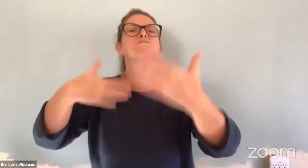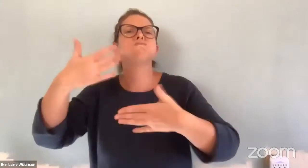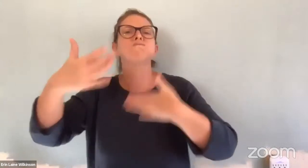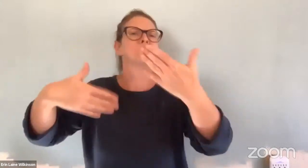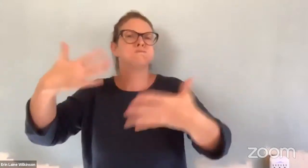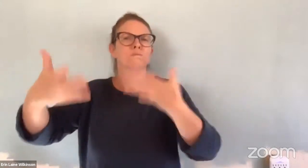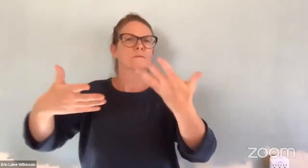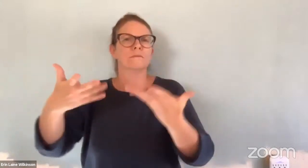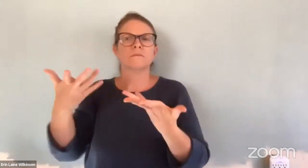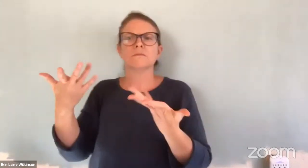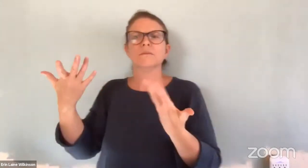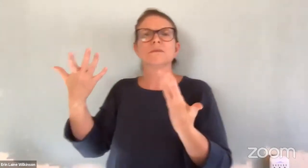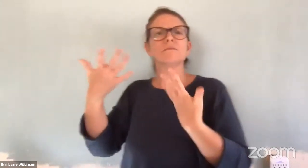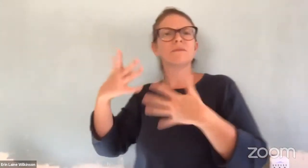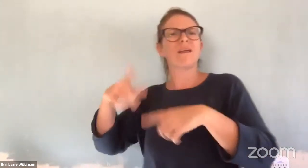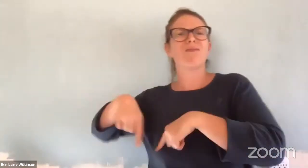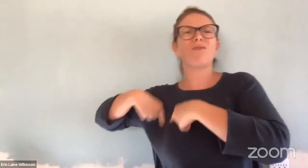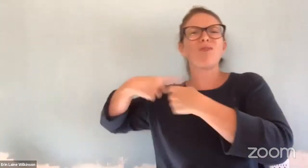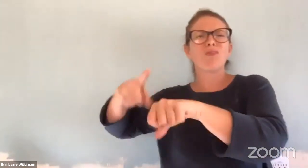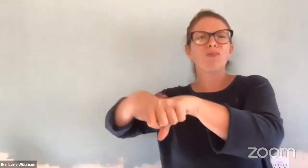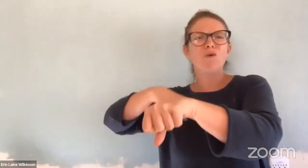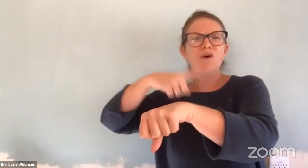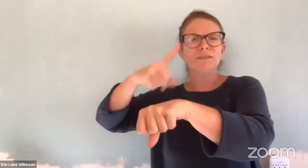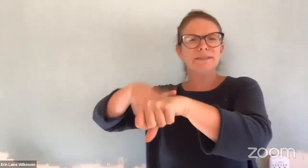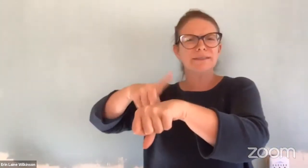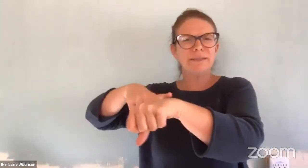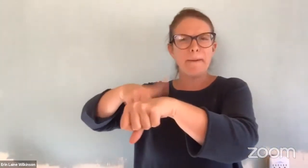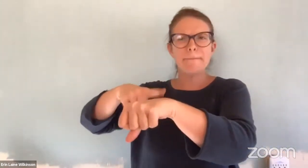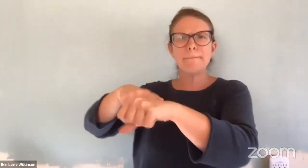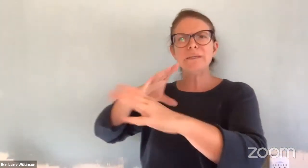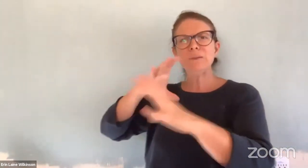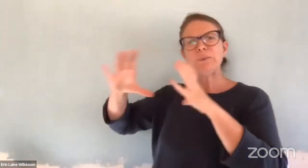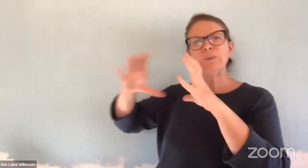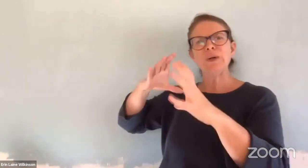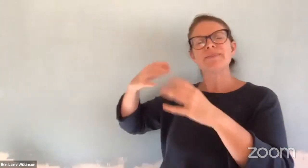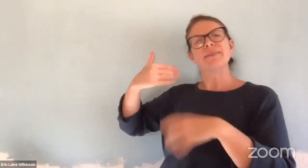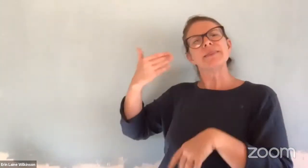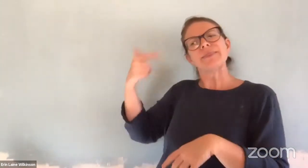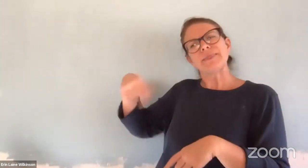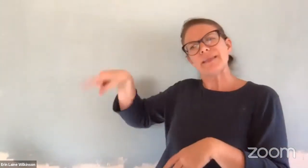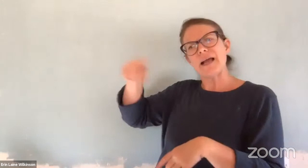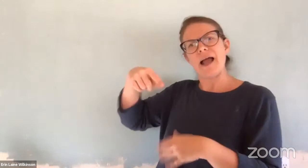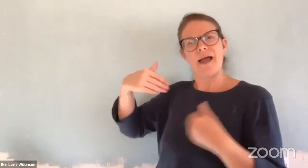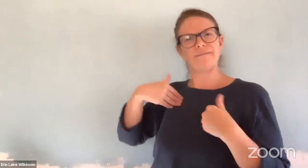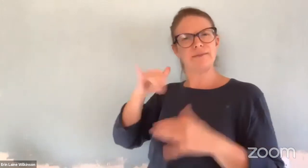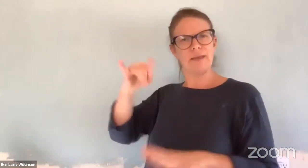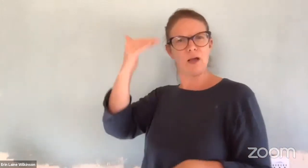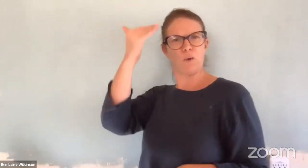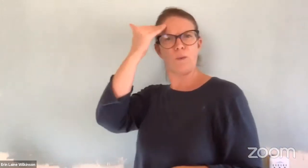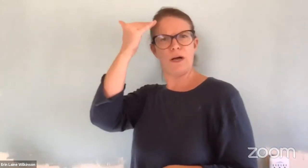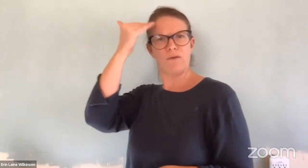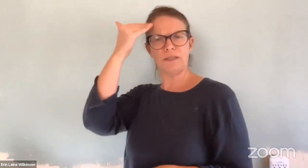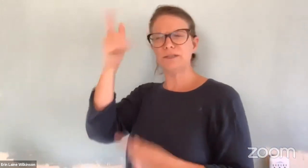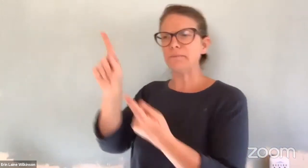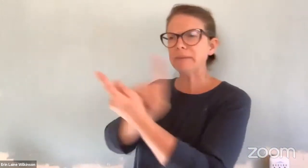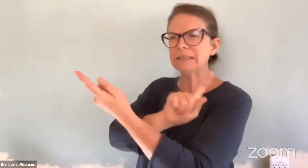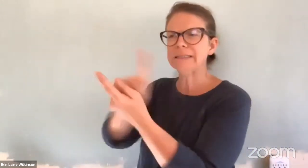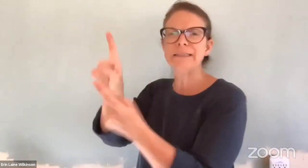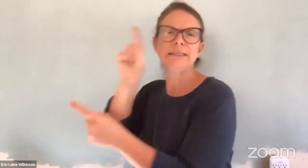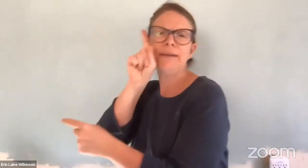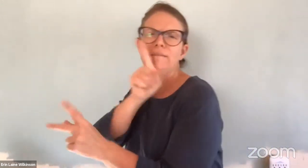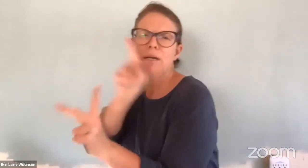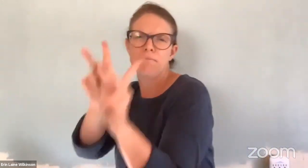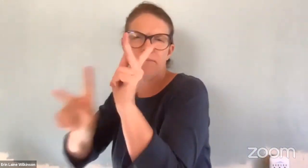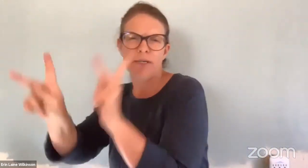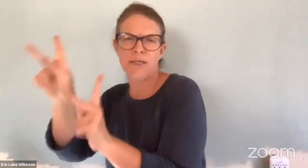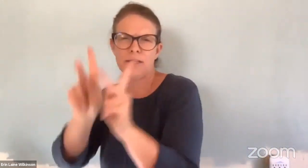so different. They're different from majority sign languages, but they're still in place. They're still going. They've been a going concern for a long time,